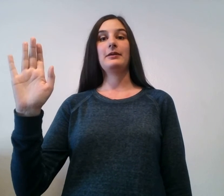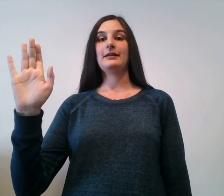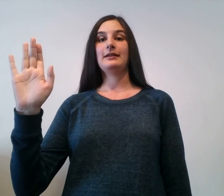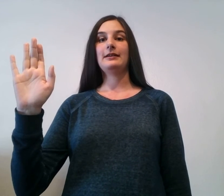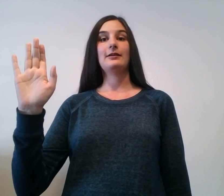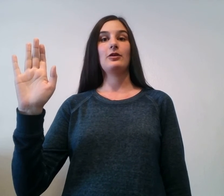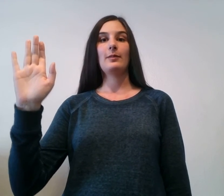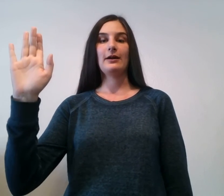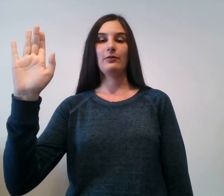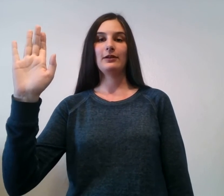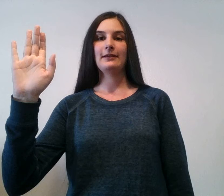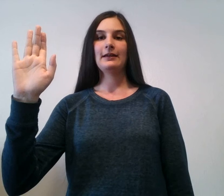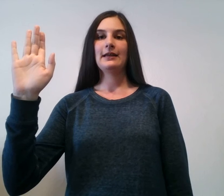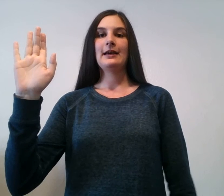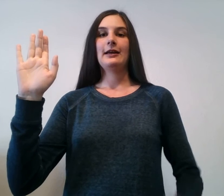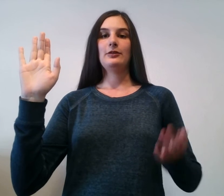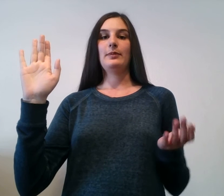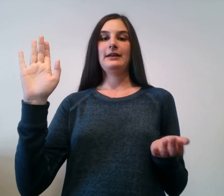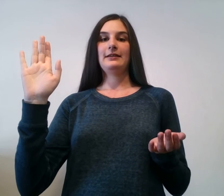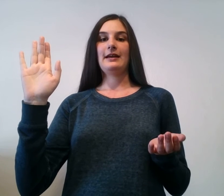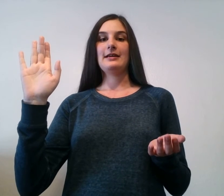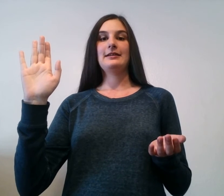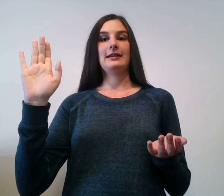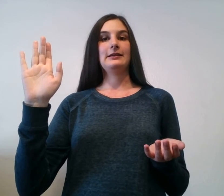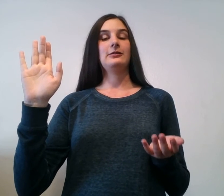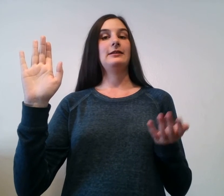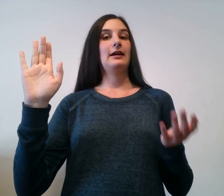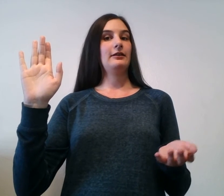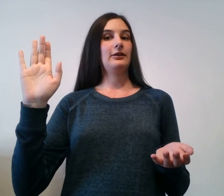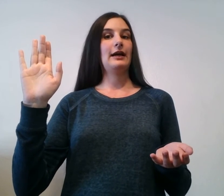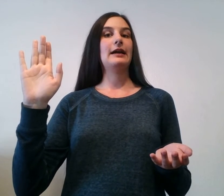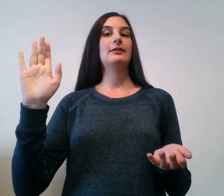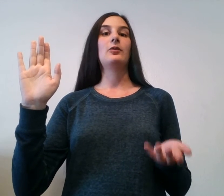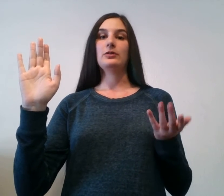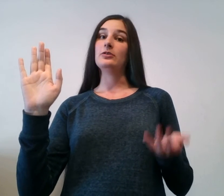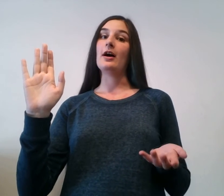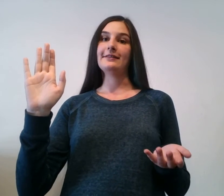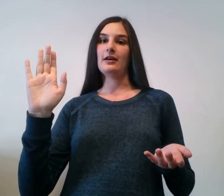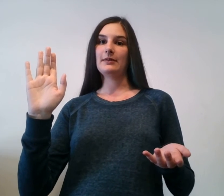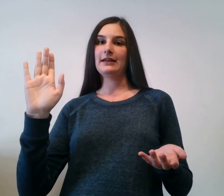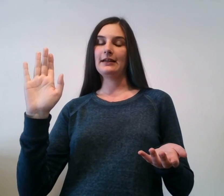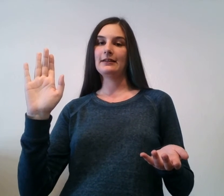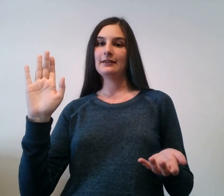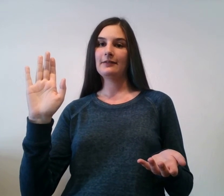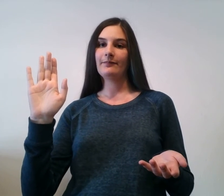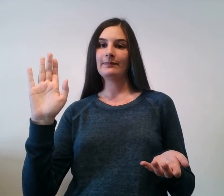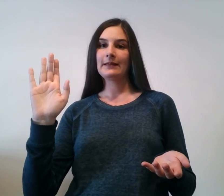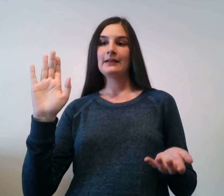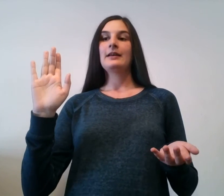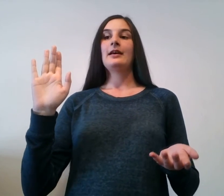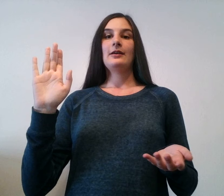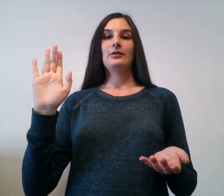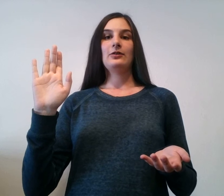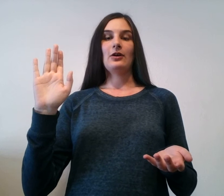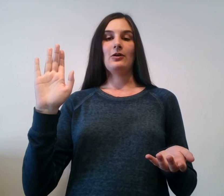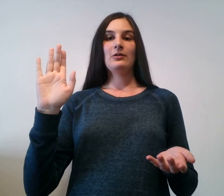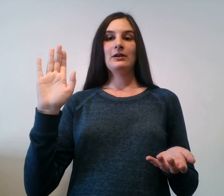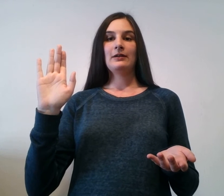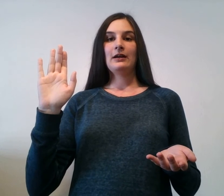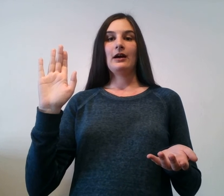it. You don't go back and forth. And your base hand is the other hand, or your non-dominant hand. So, a